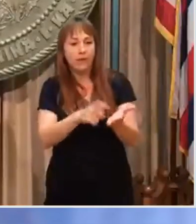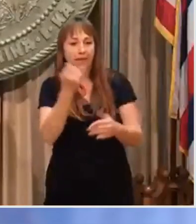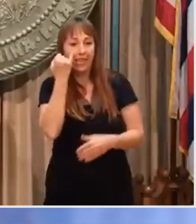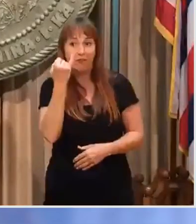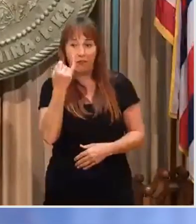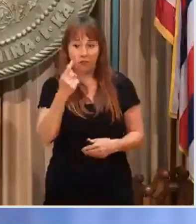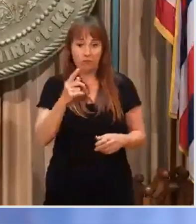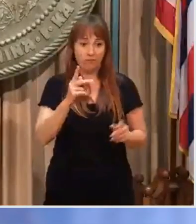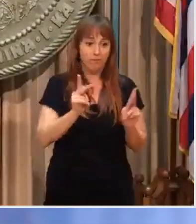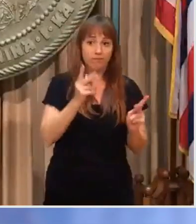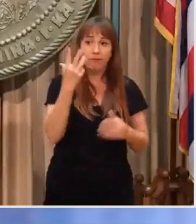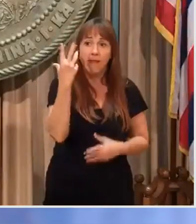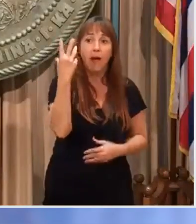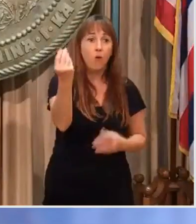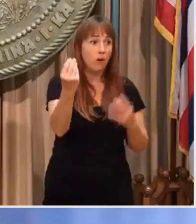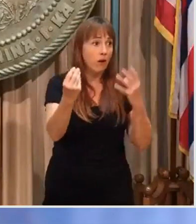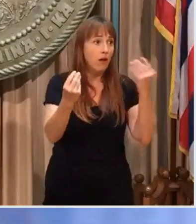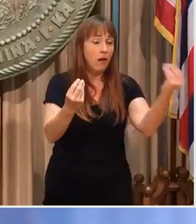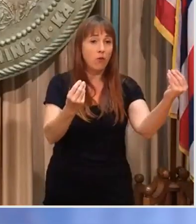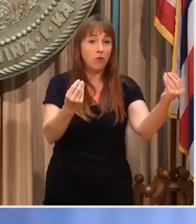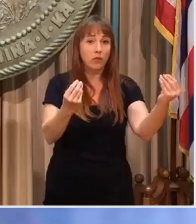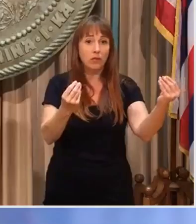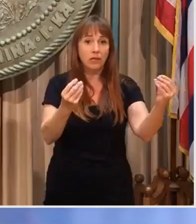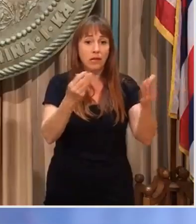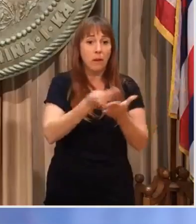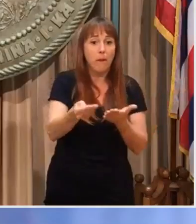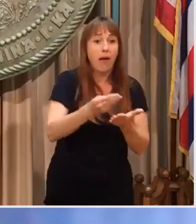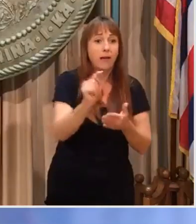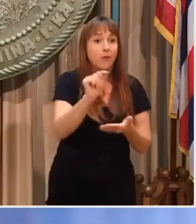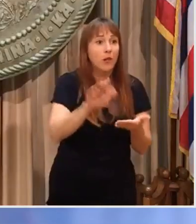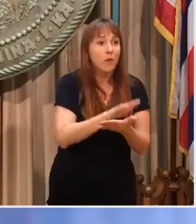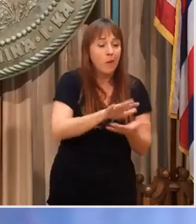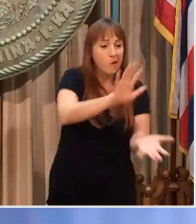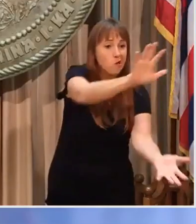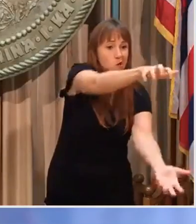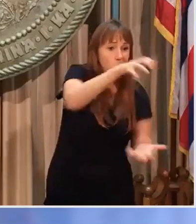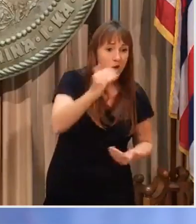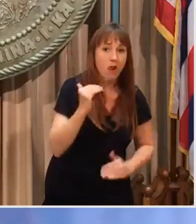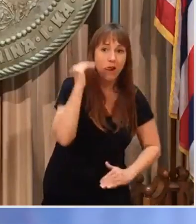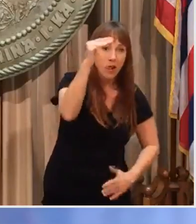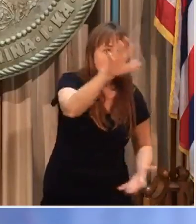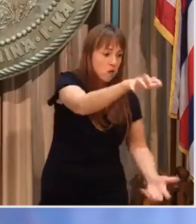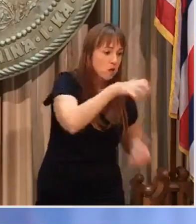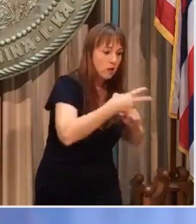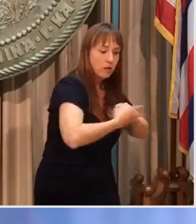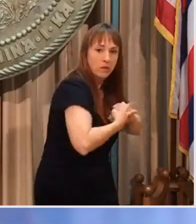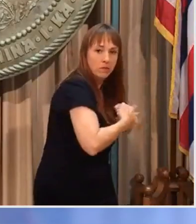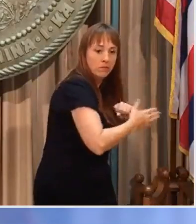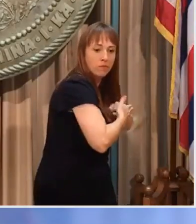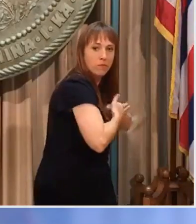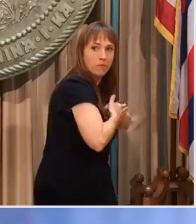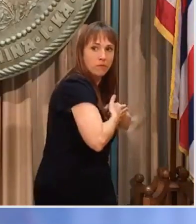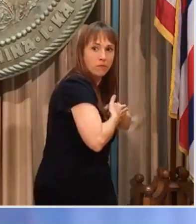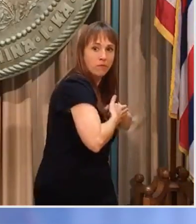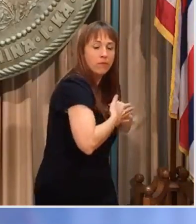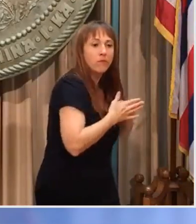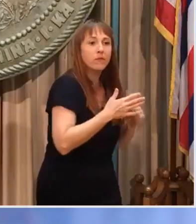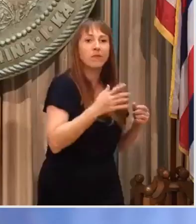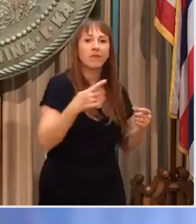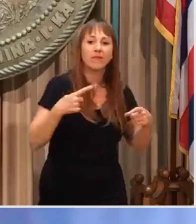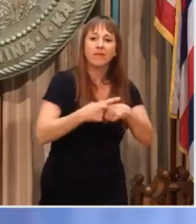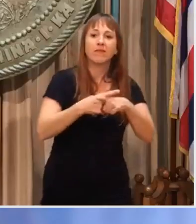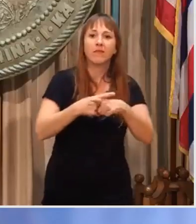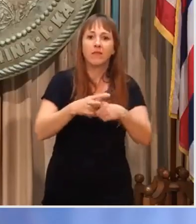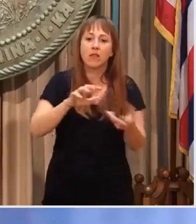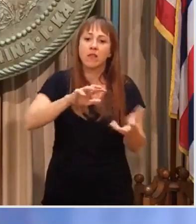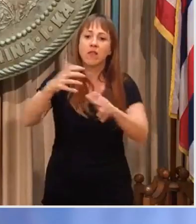go out and hoard toilet paper and other necessities, it really makes it